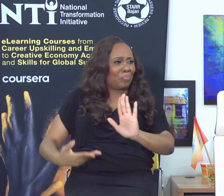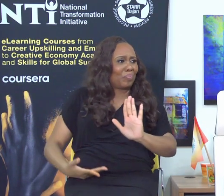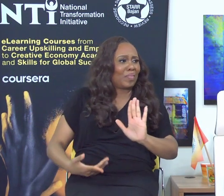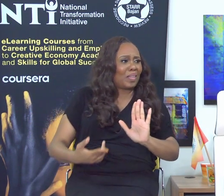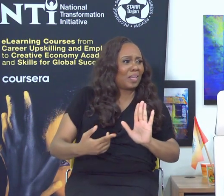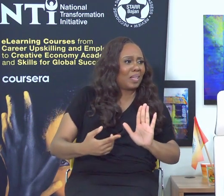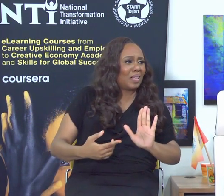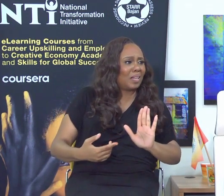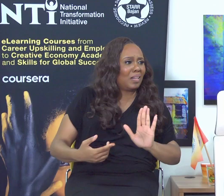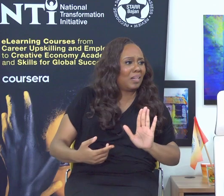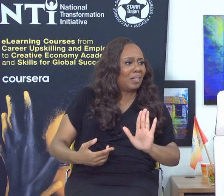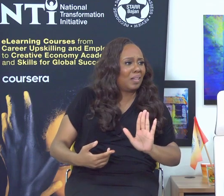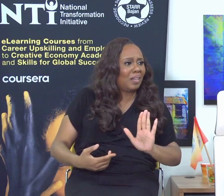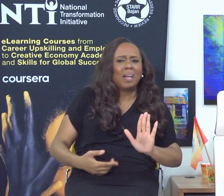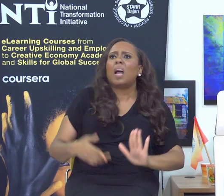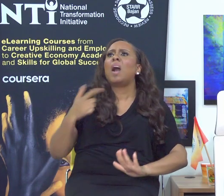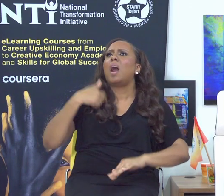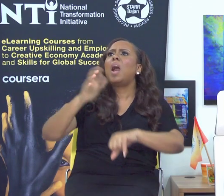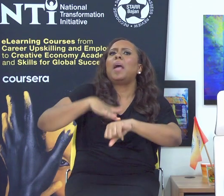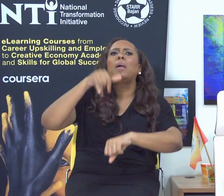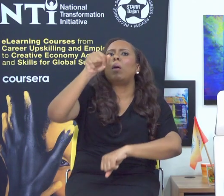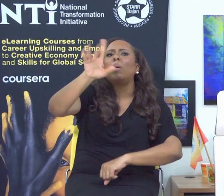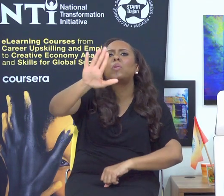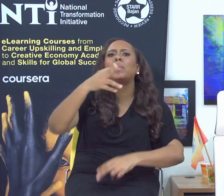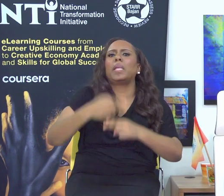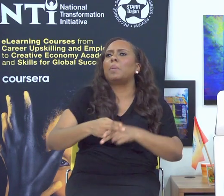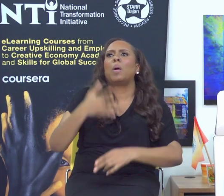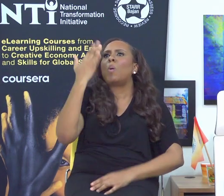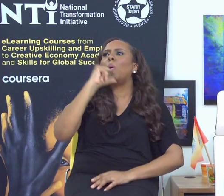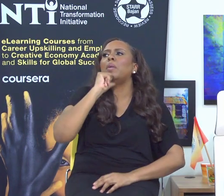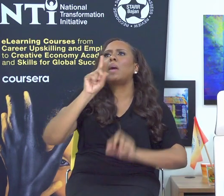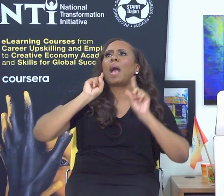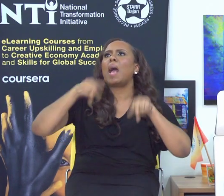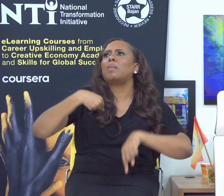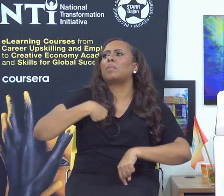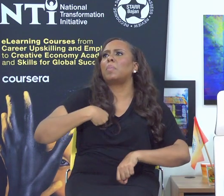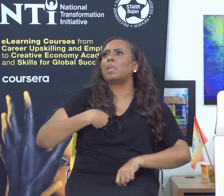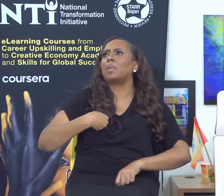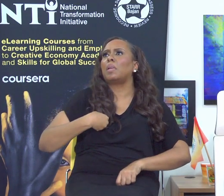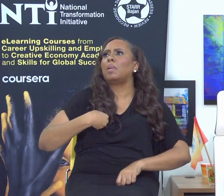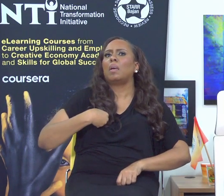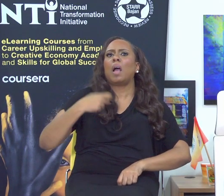I called you 3 times and you're not hearing me. And she was saying stuff